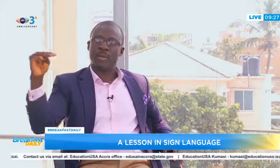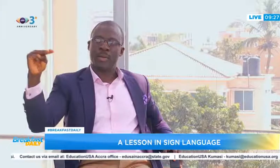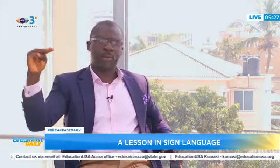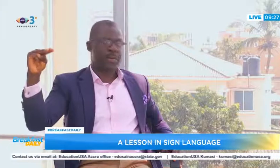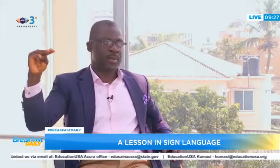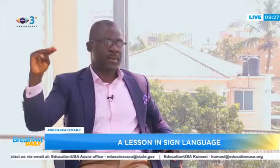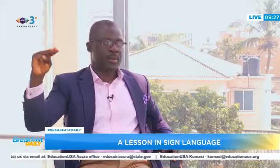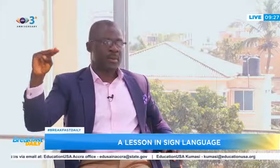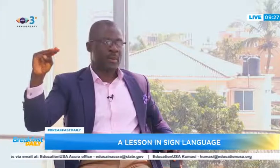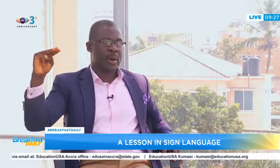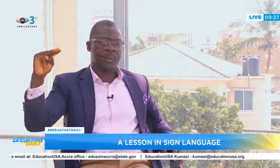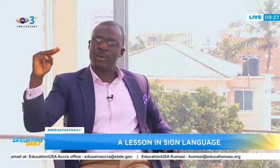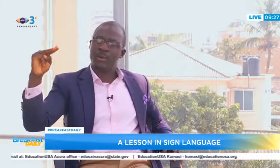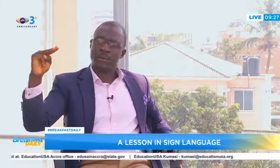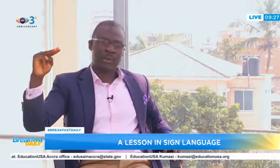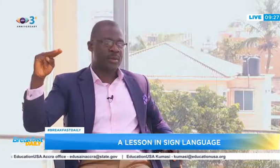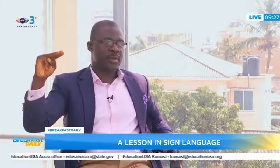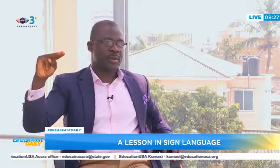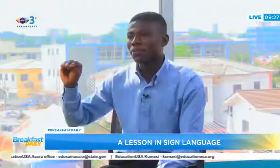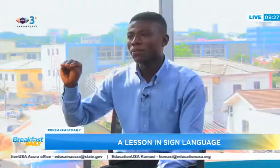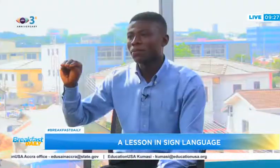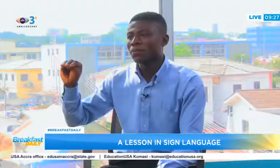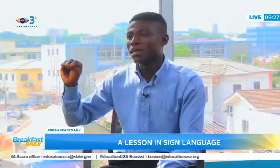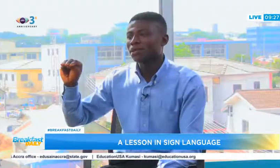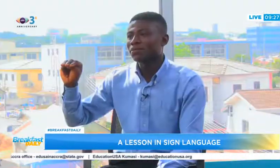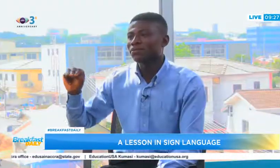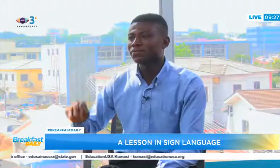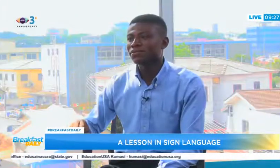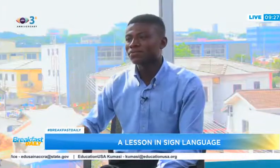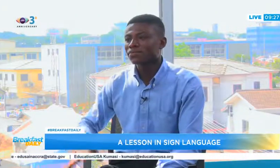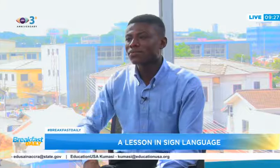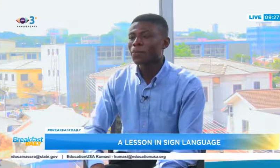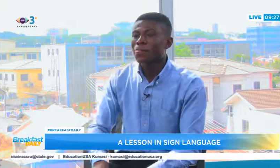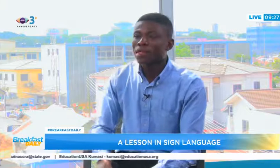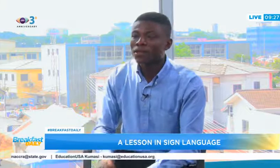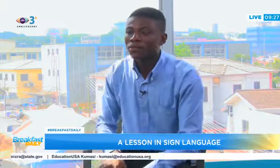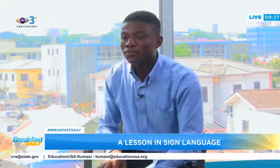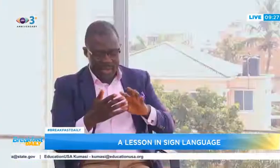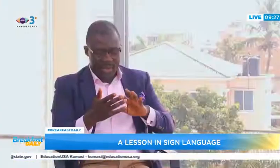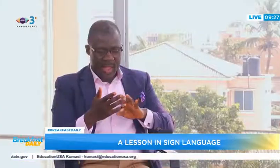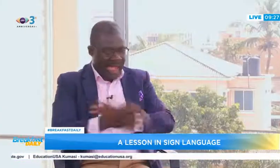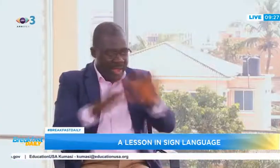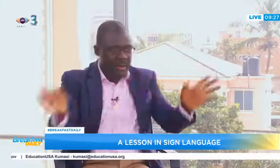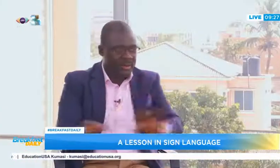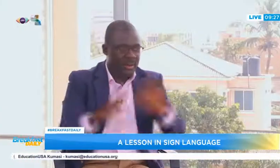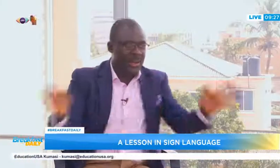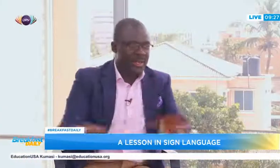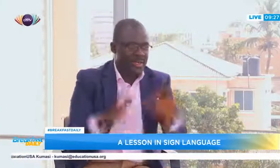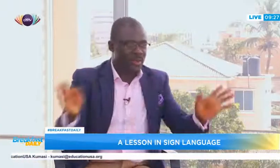M. M. Wow. Yeah, this is M. Okay. Now, I can't learn this